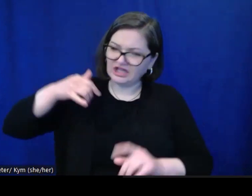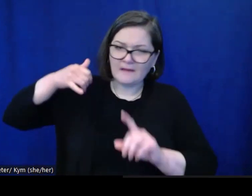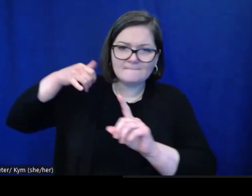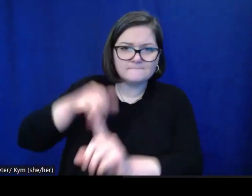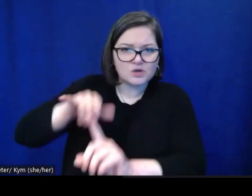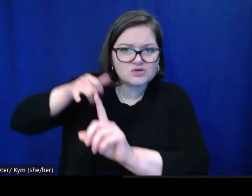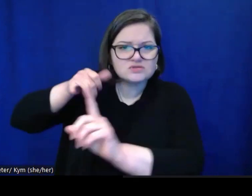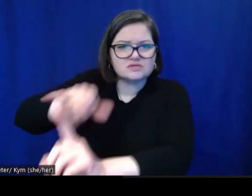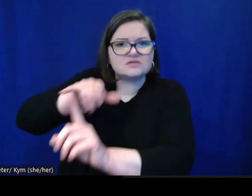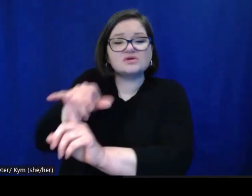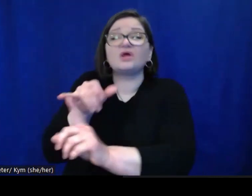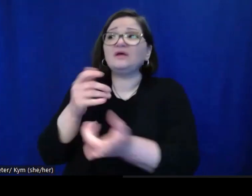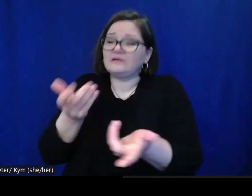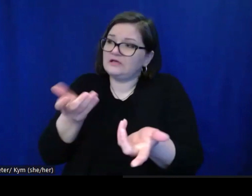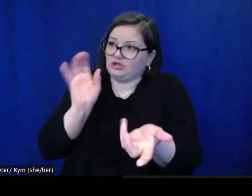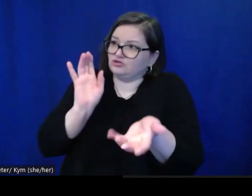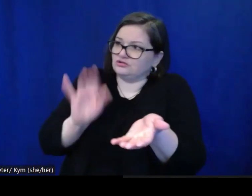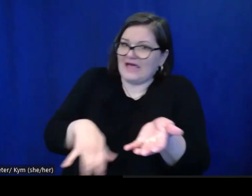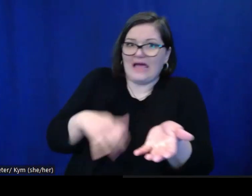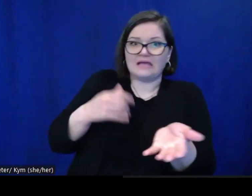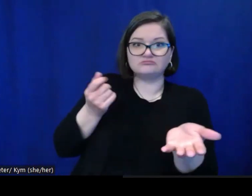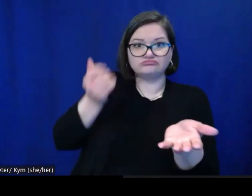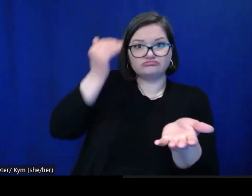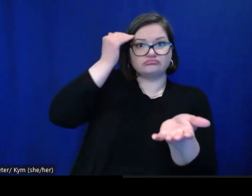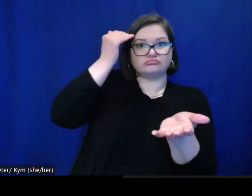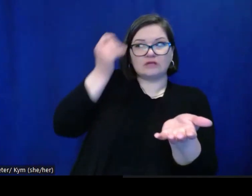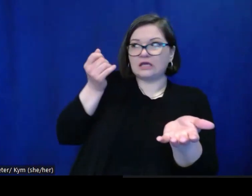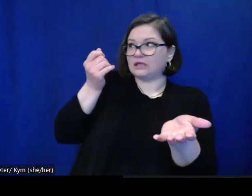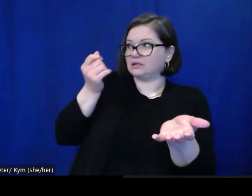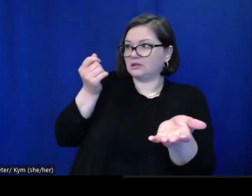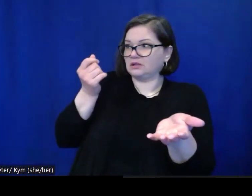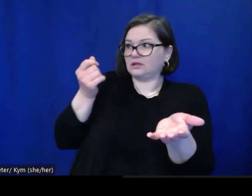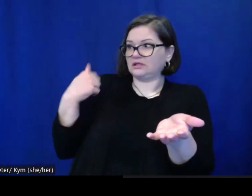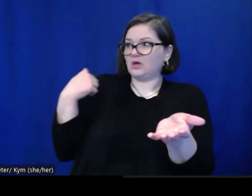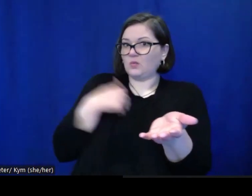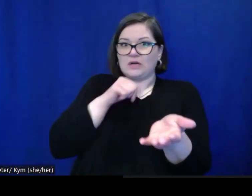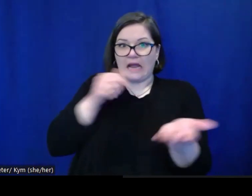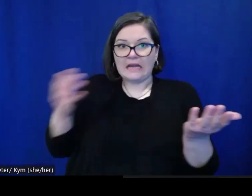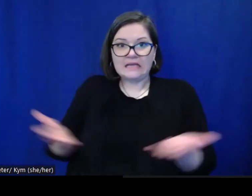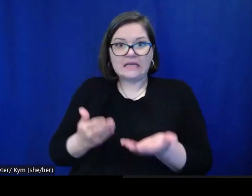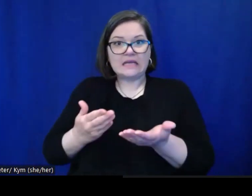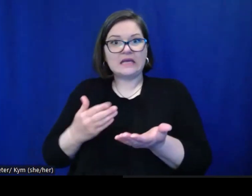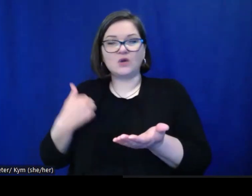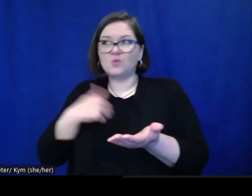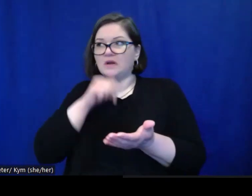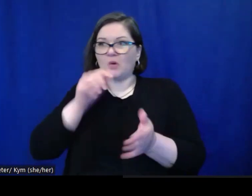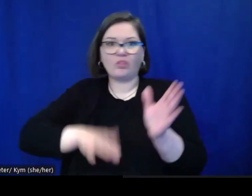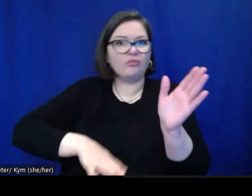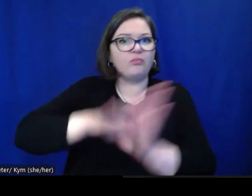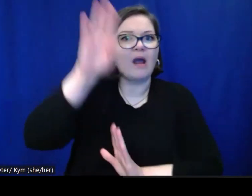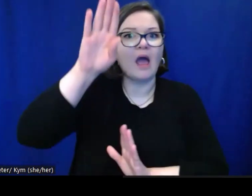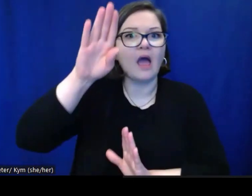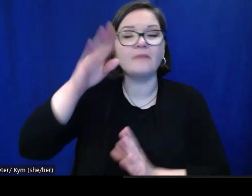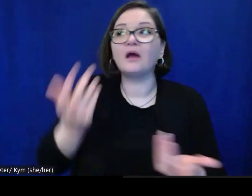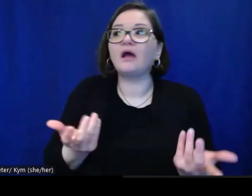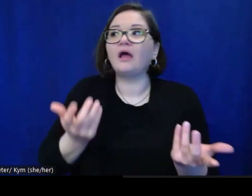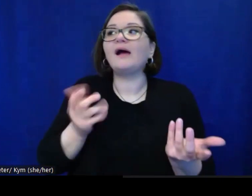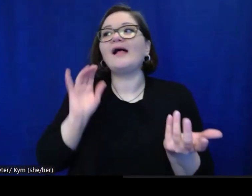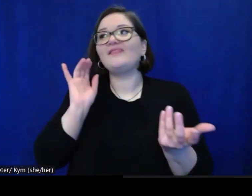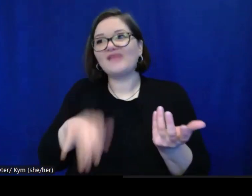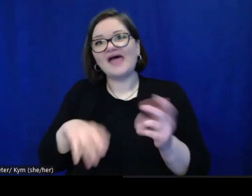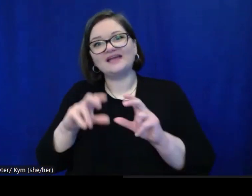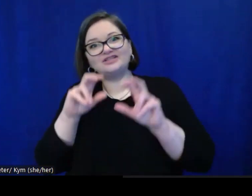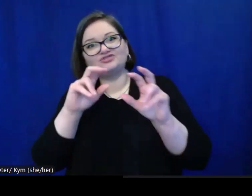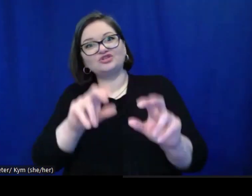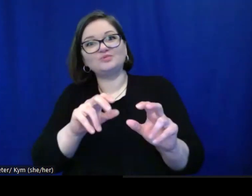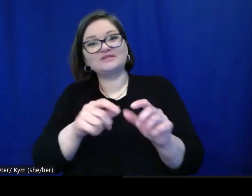so there is that notion that we are not here and that we do not exist, that we do not thrive, which contributes to that